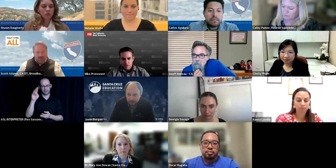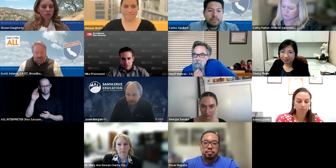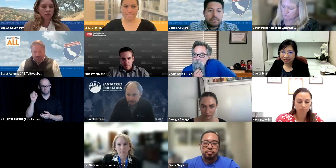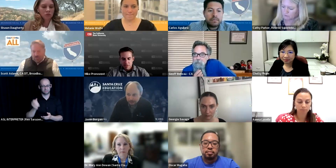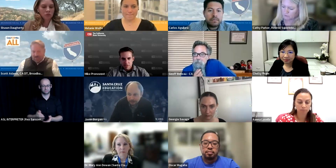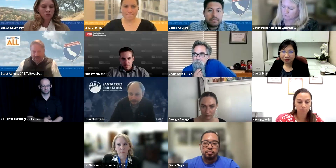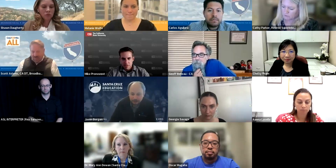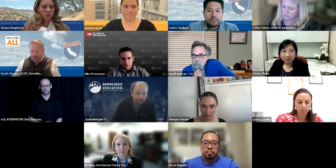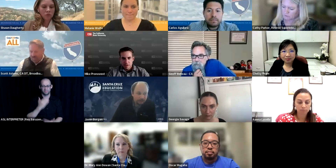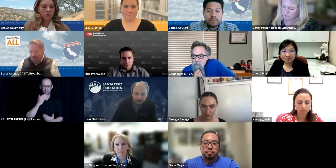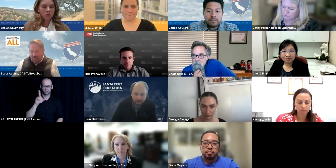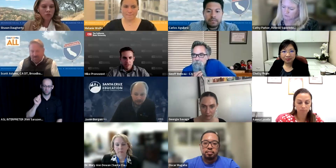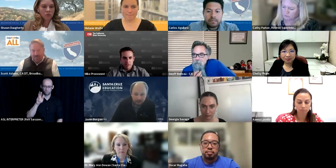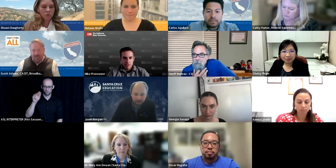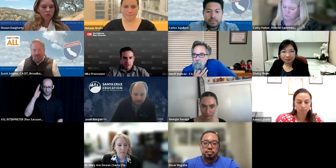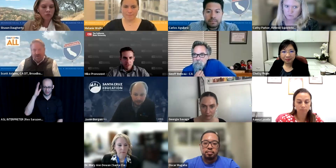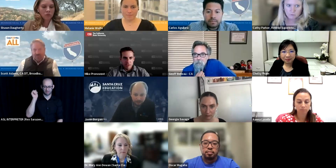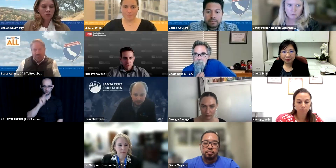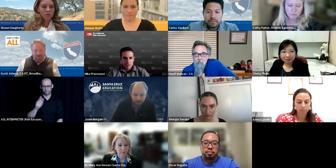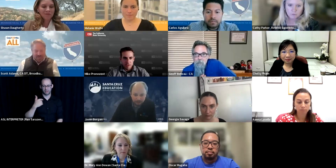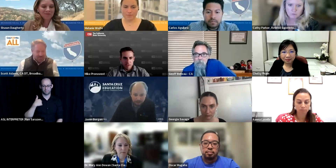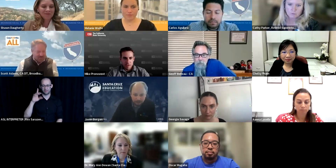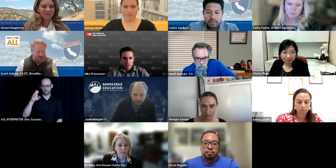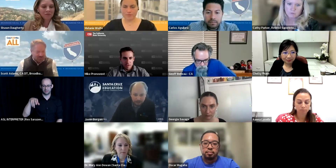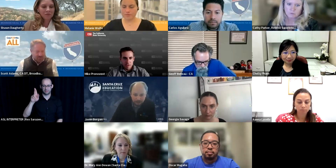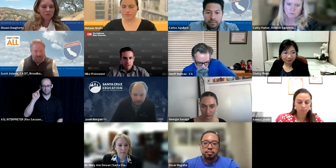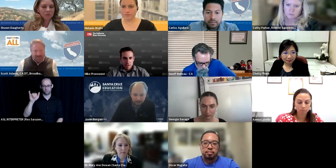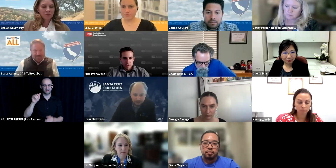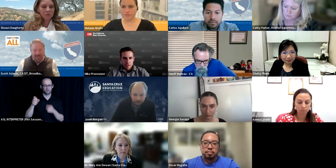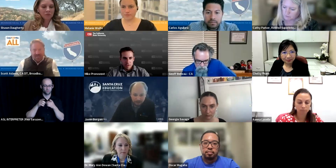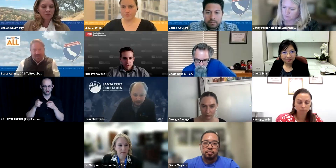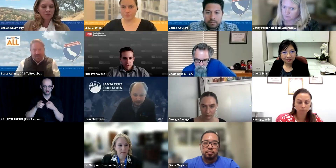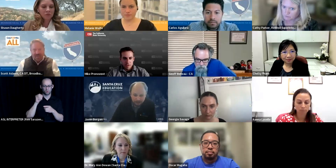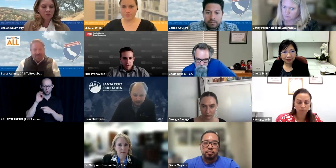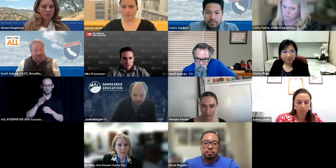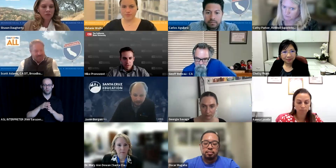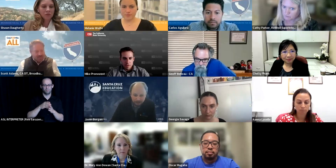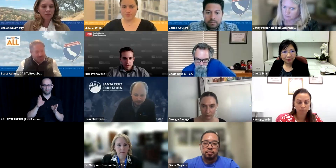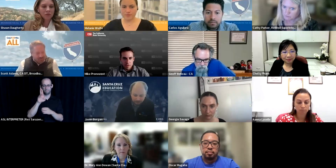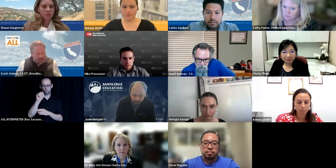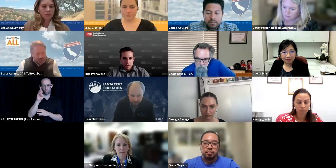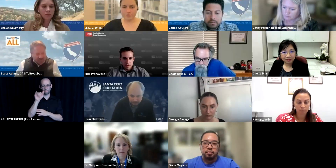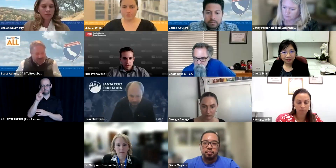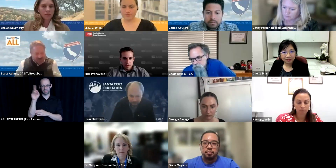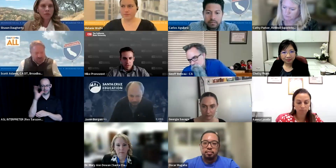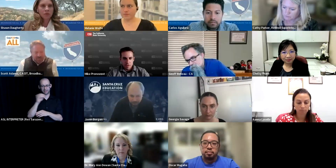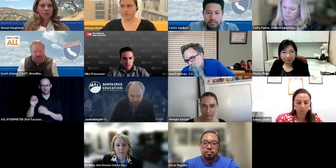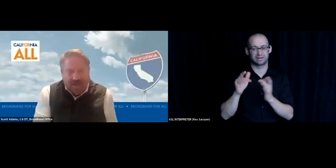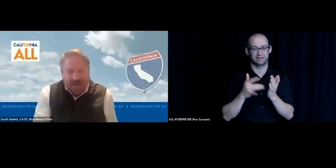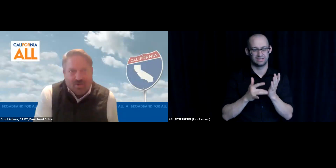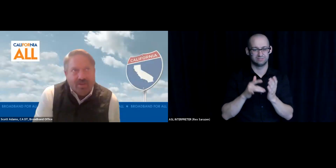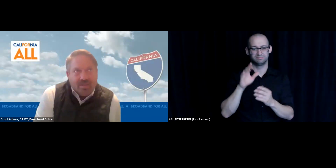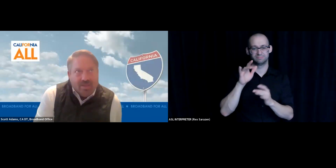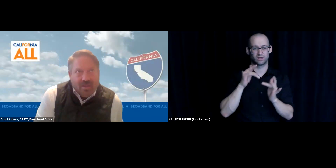Yeah, thank you, Laura. And hi, everybody. I'm the Deputy Director of Broadband and Digital Literacy. And I thought it would be